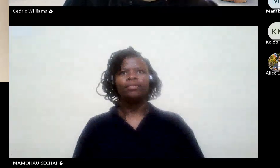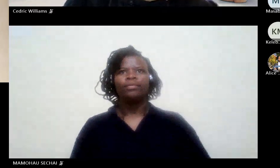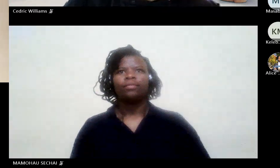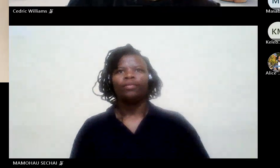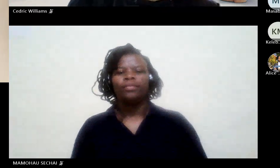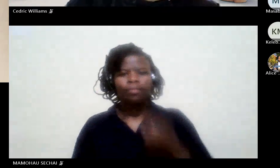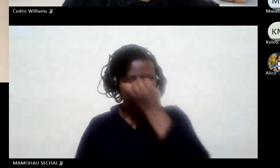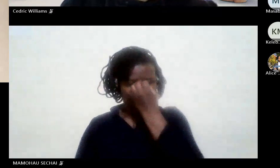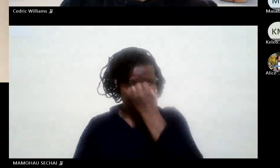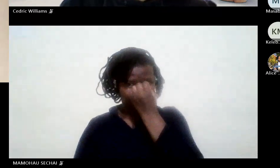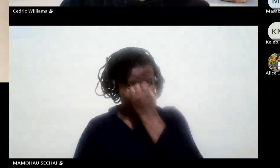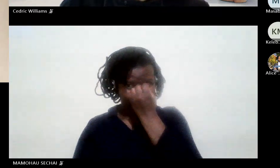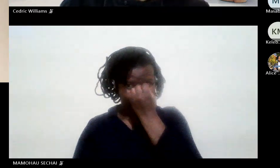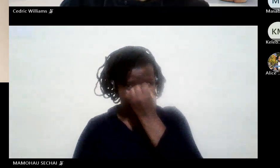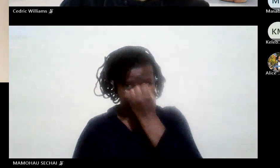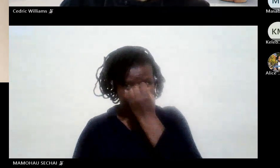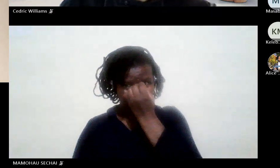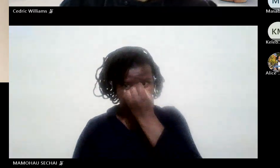Thank you. I think